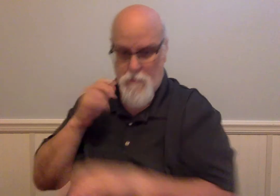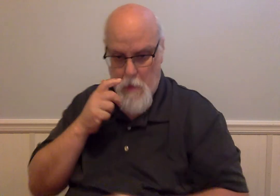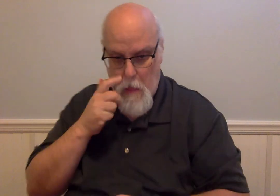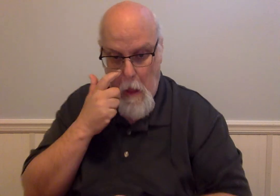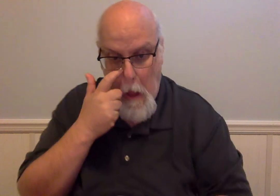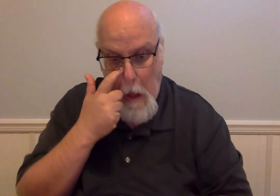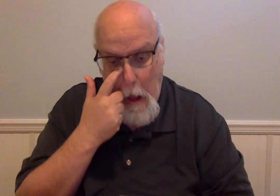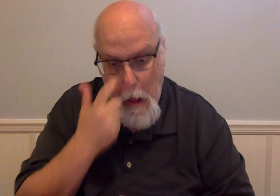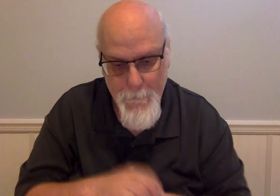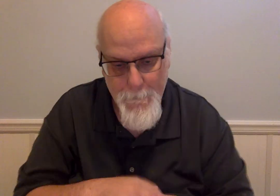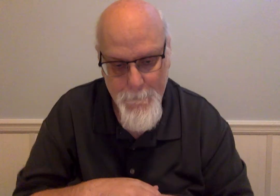stay.